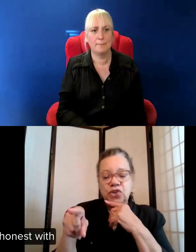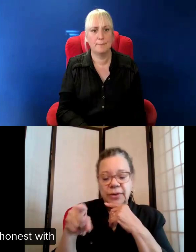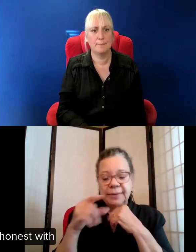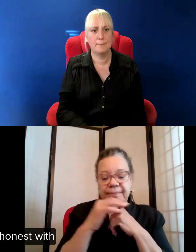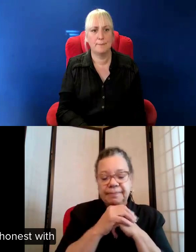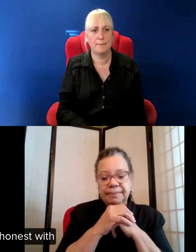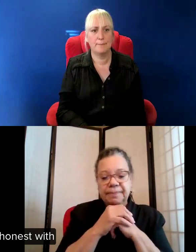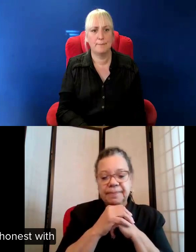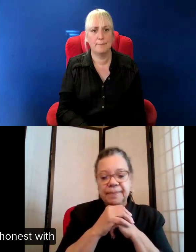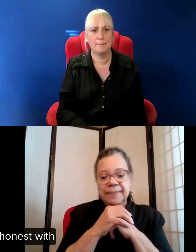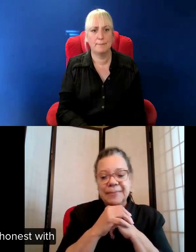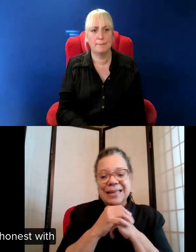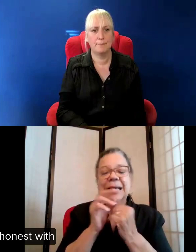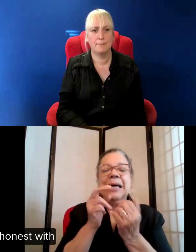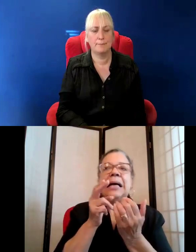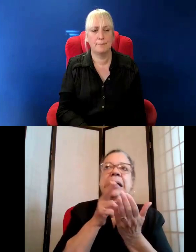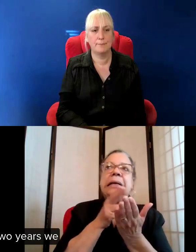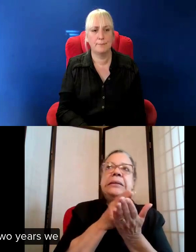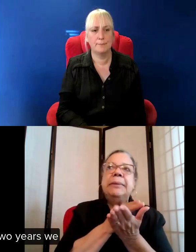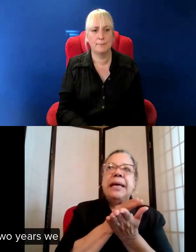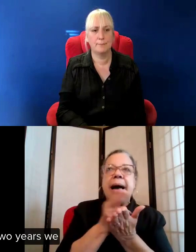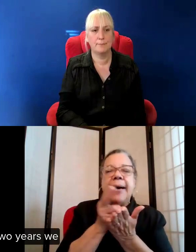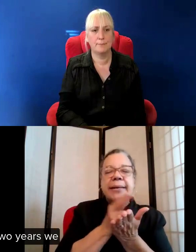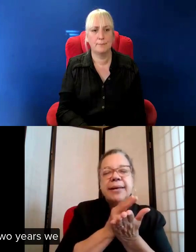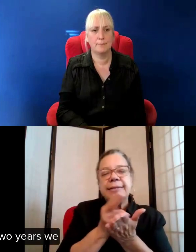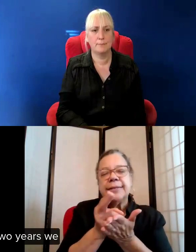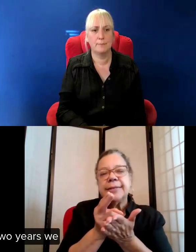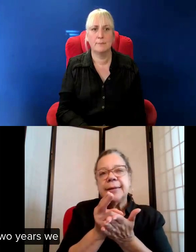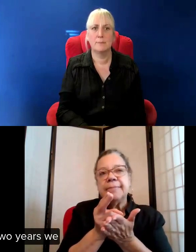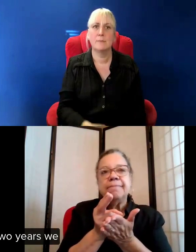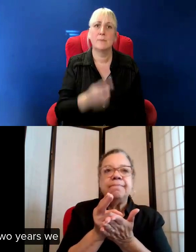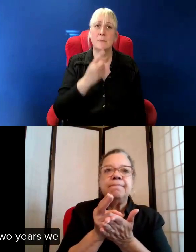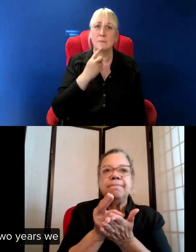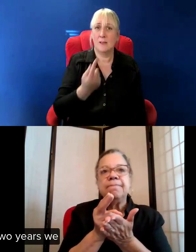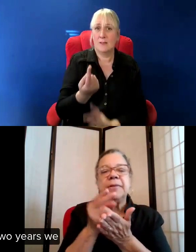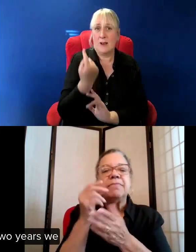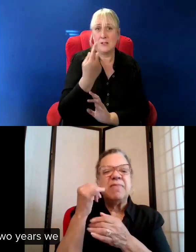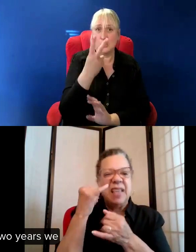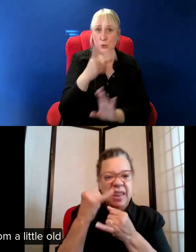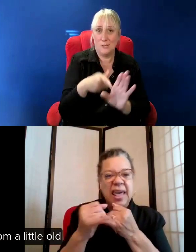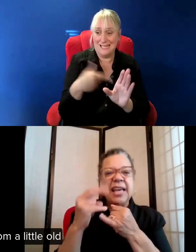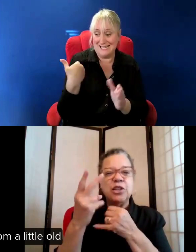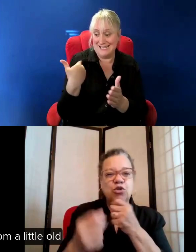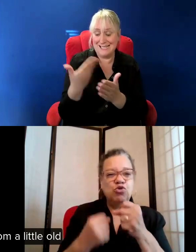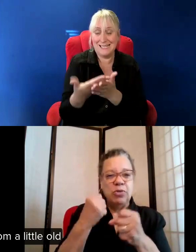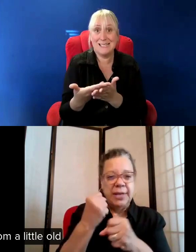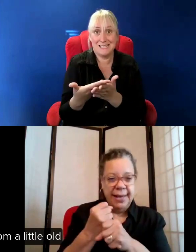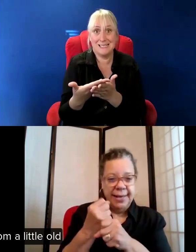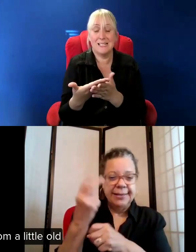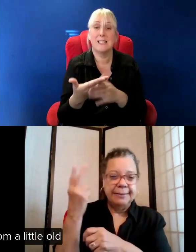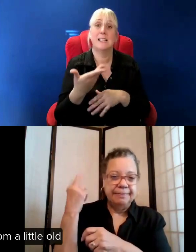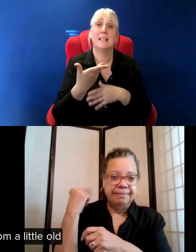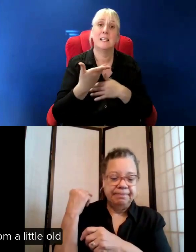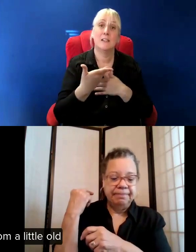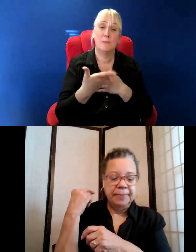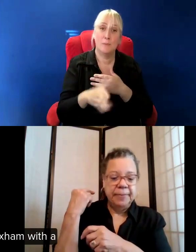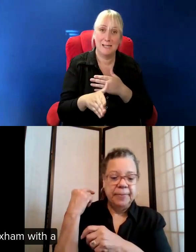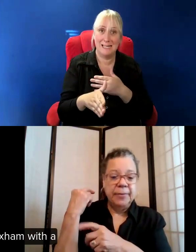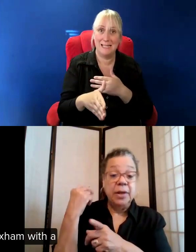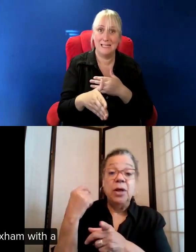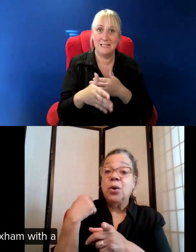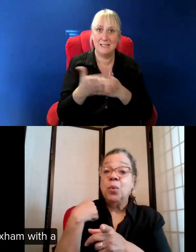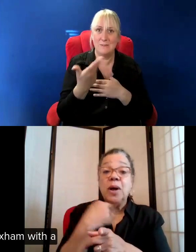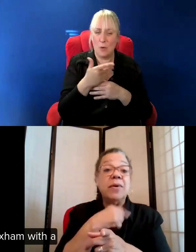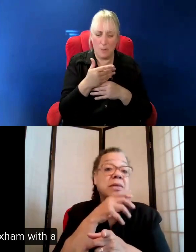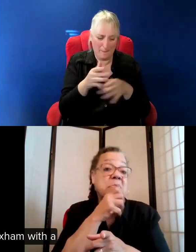If I'm totally honest, with the last 2 years, we have gone from a little old